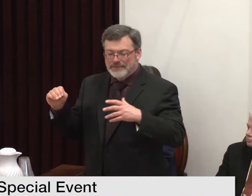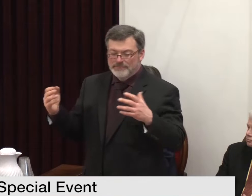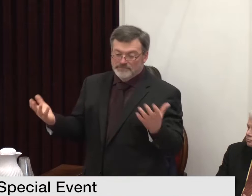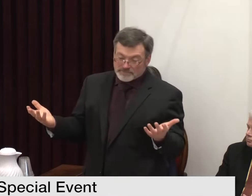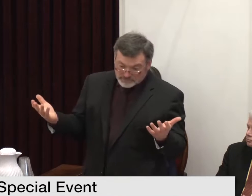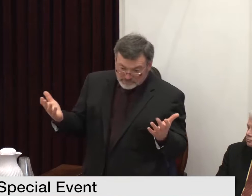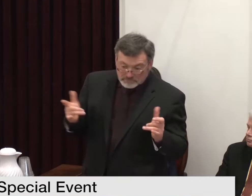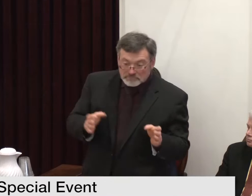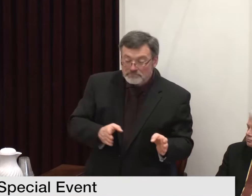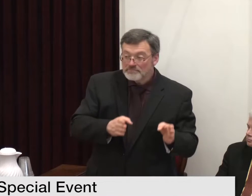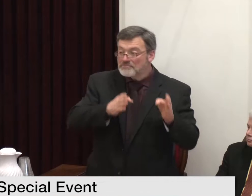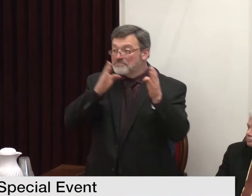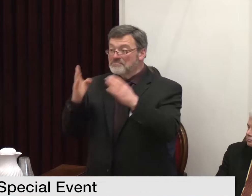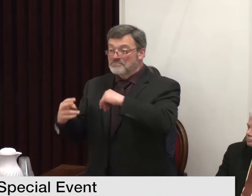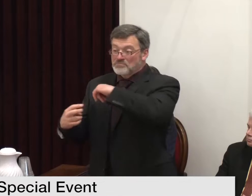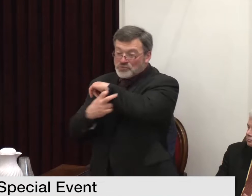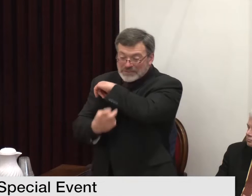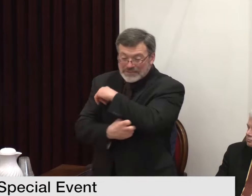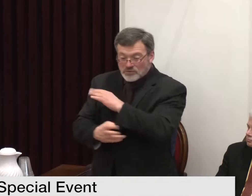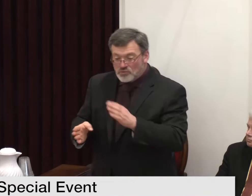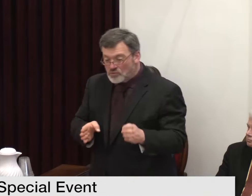keep Vermont State University going.